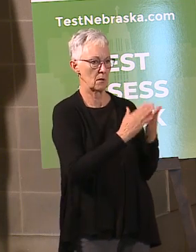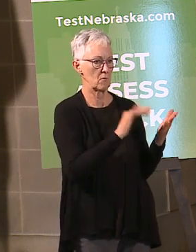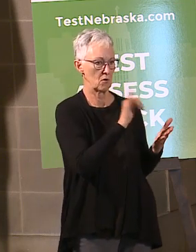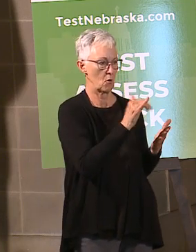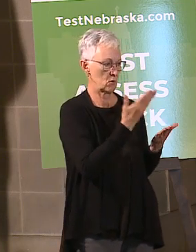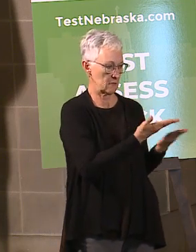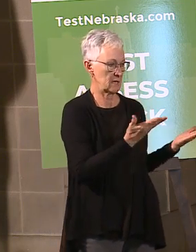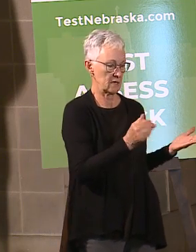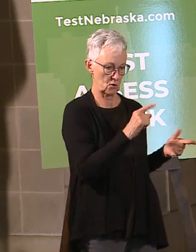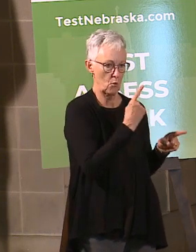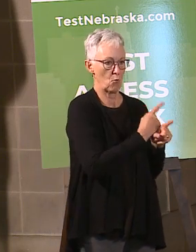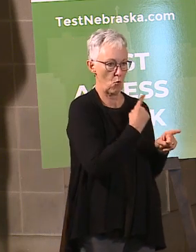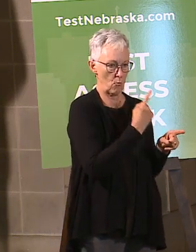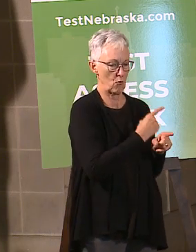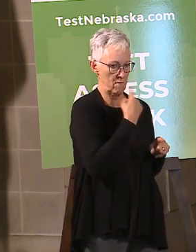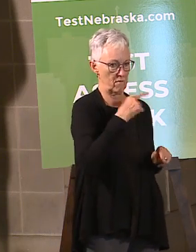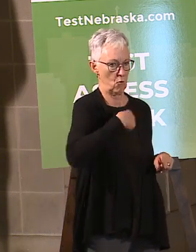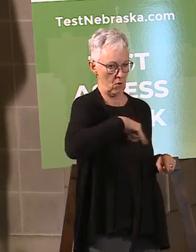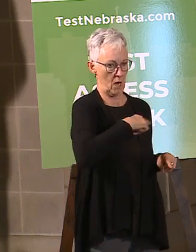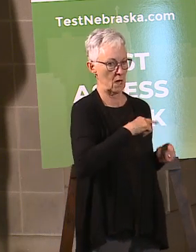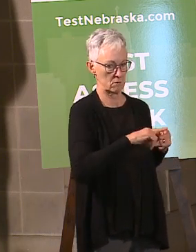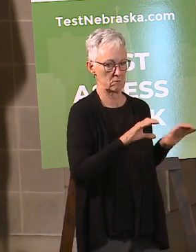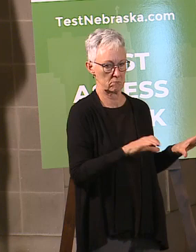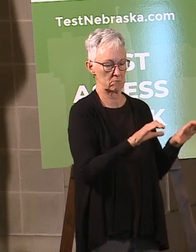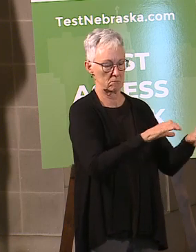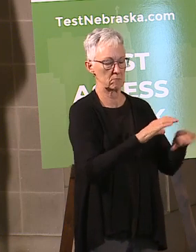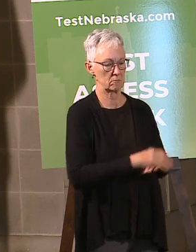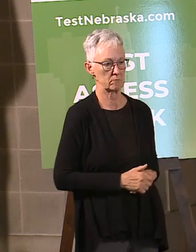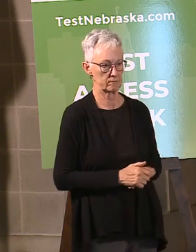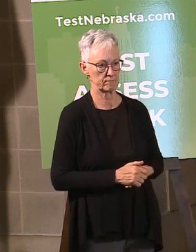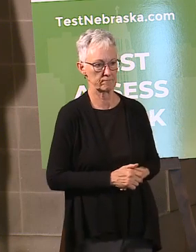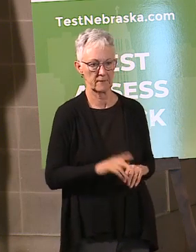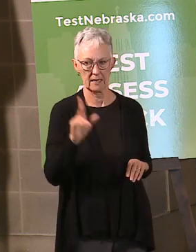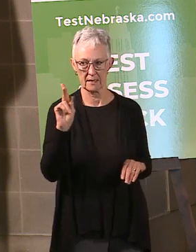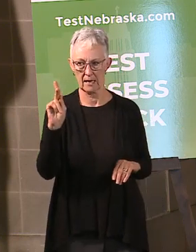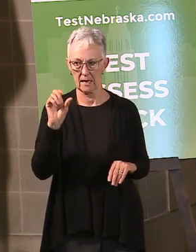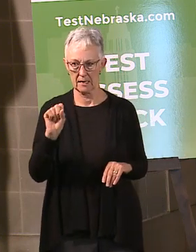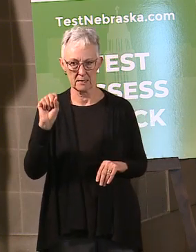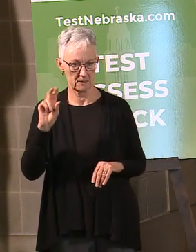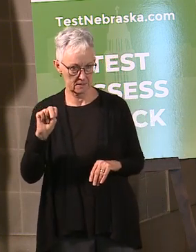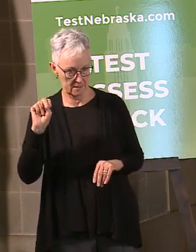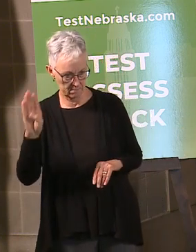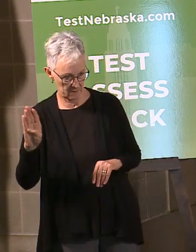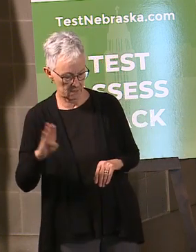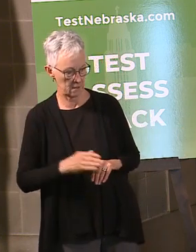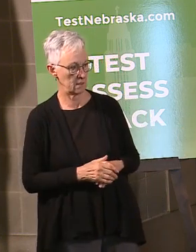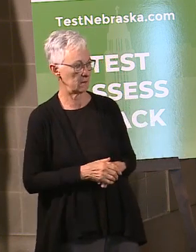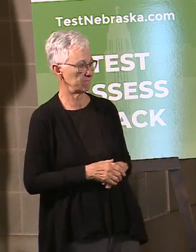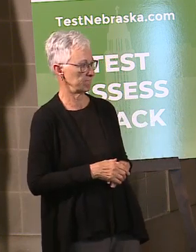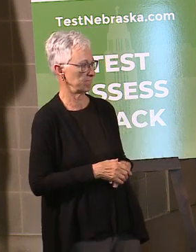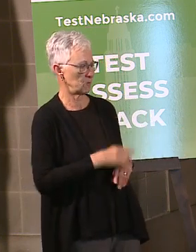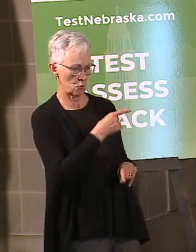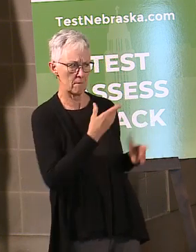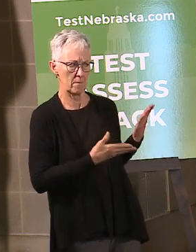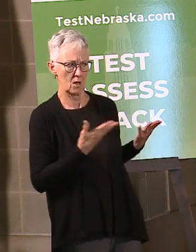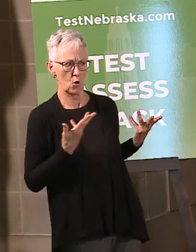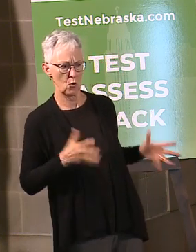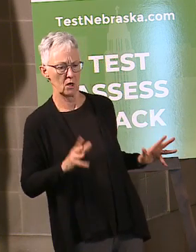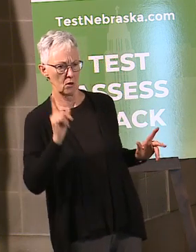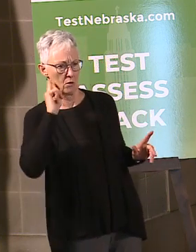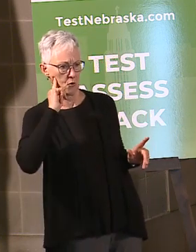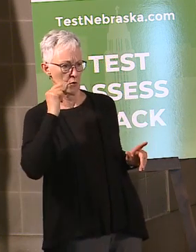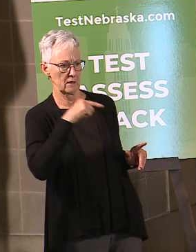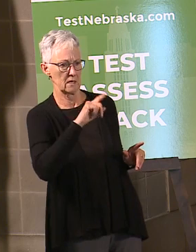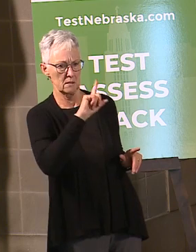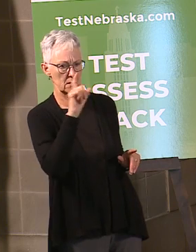do. Mark Bomber, KSNB. Taylor, I suspect you already have a question from someone else, but Mayor Steele in Grand Island